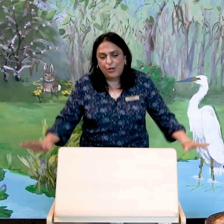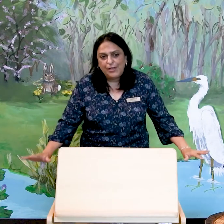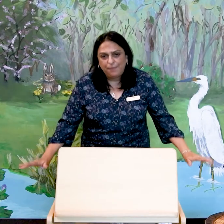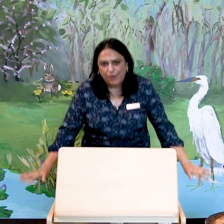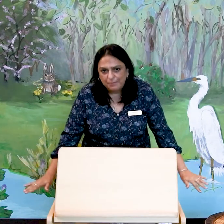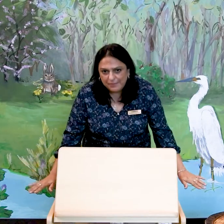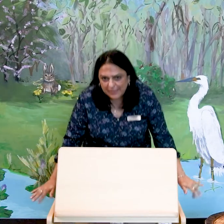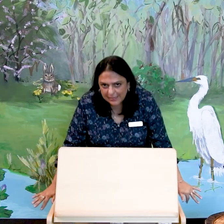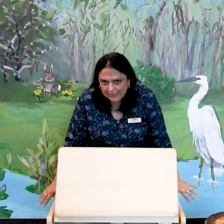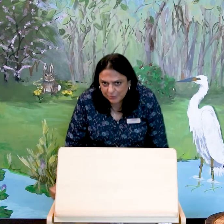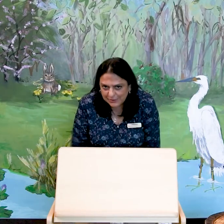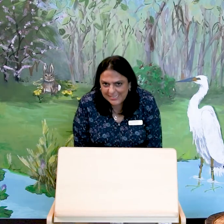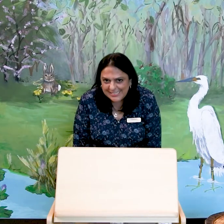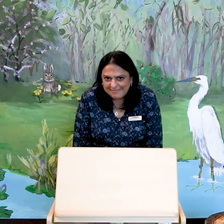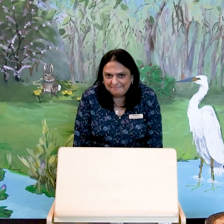falling from the trees.